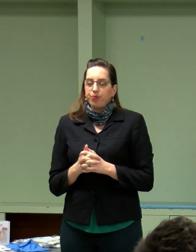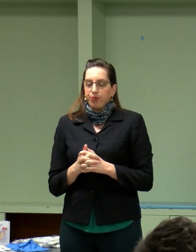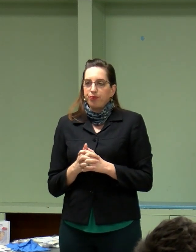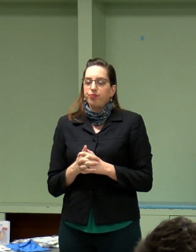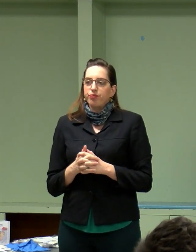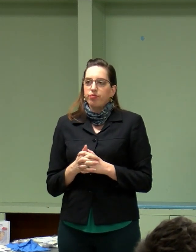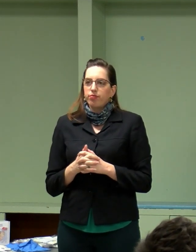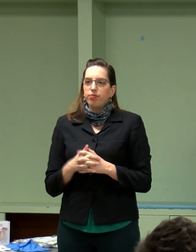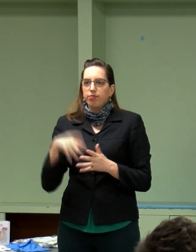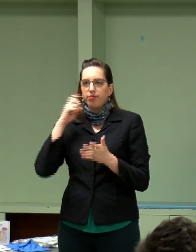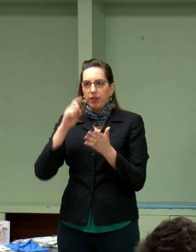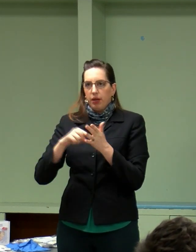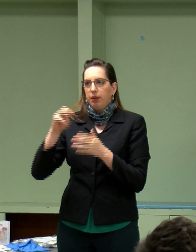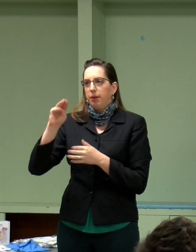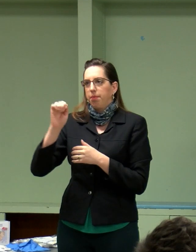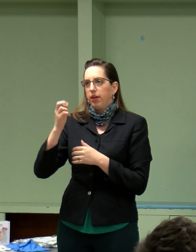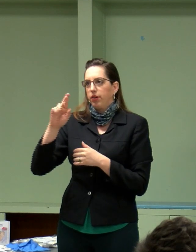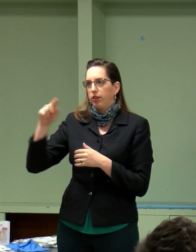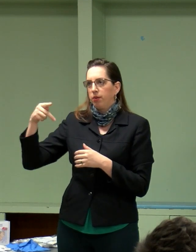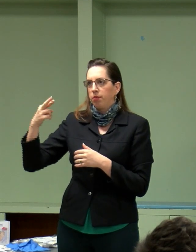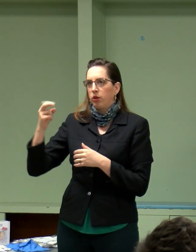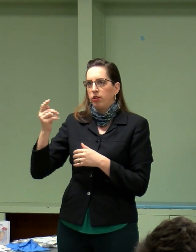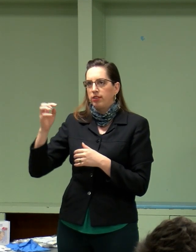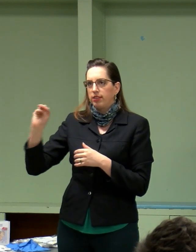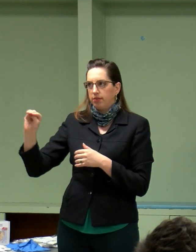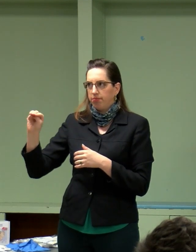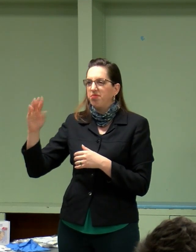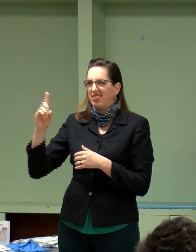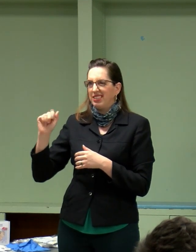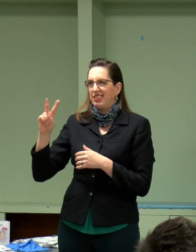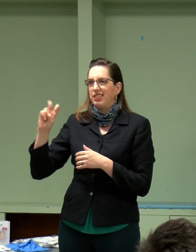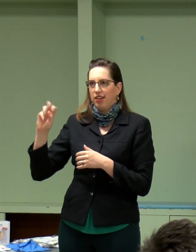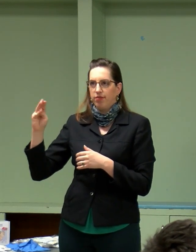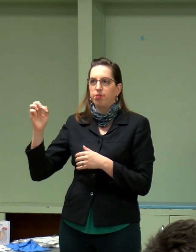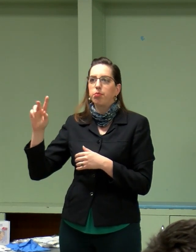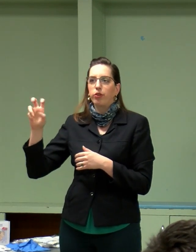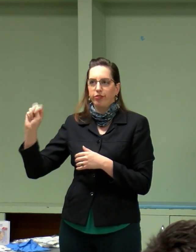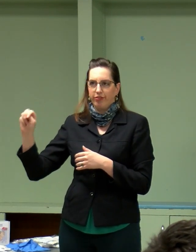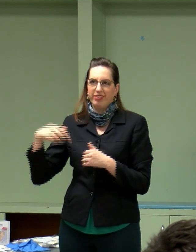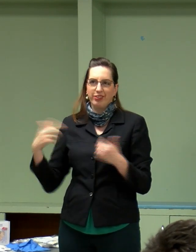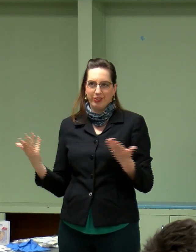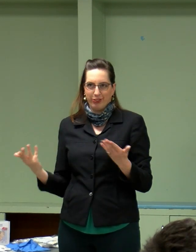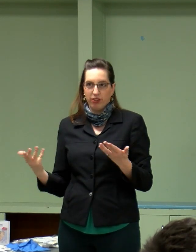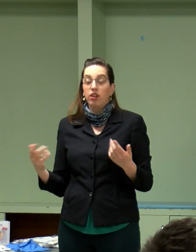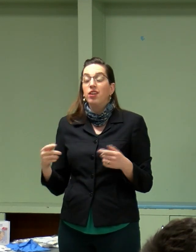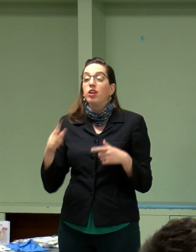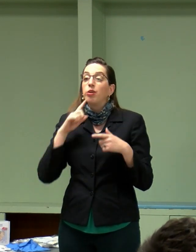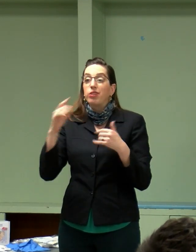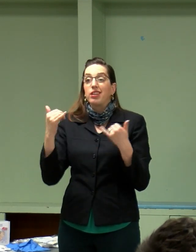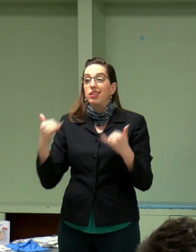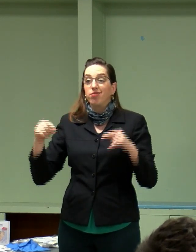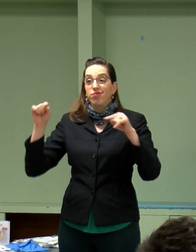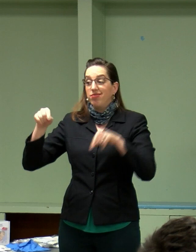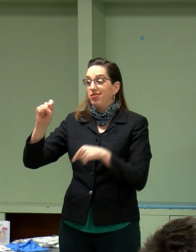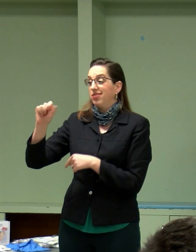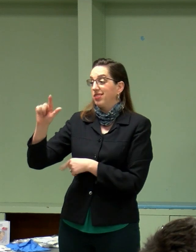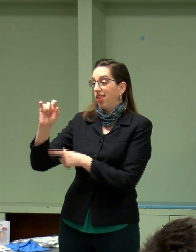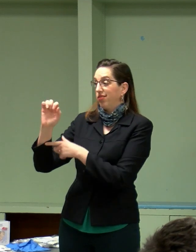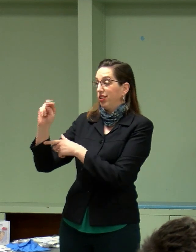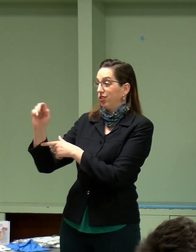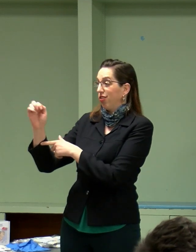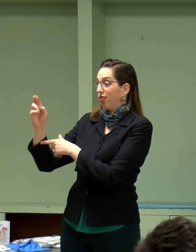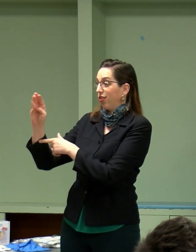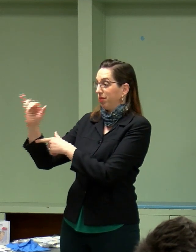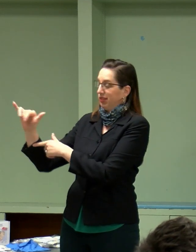And I see the Mayor Pro Tem is here, Dave Martin, But I do want to just really applaud the Salvation Army because they